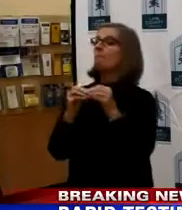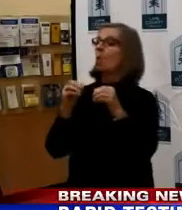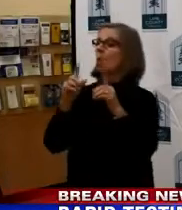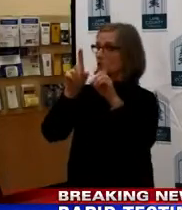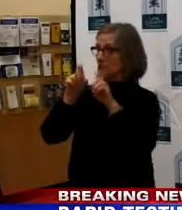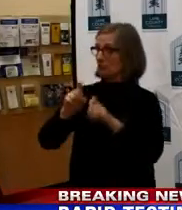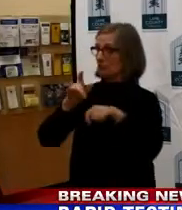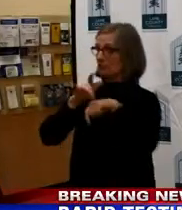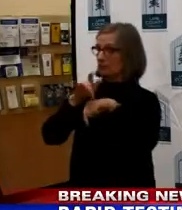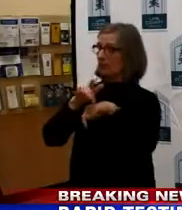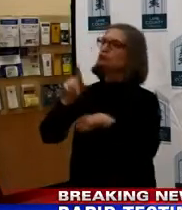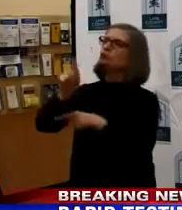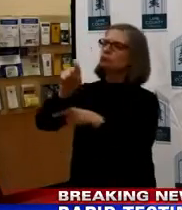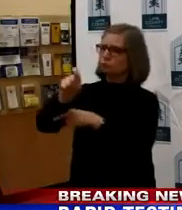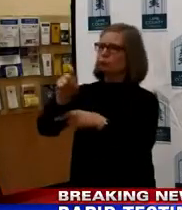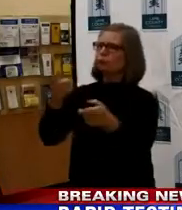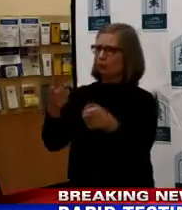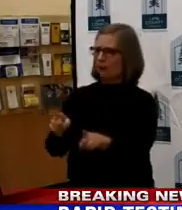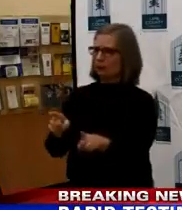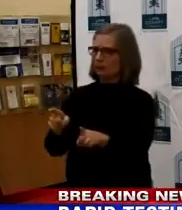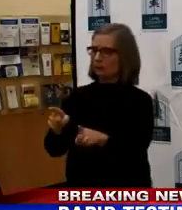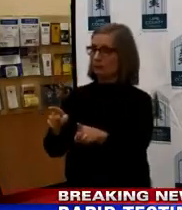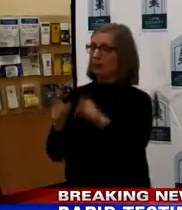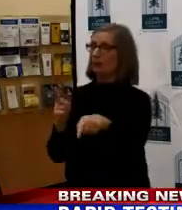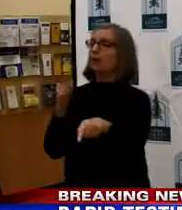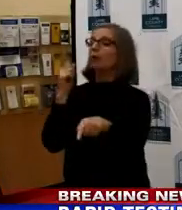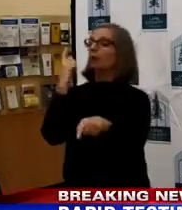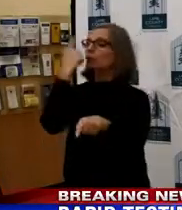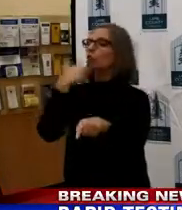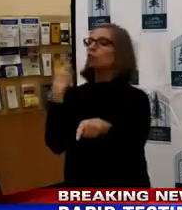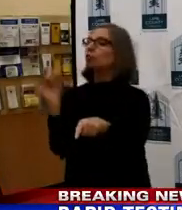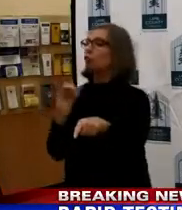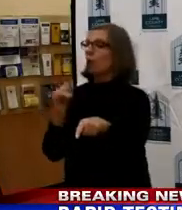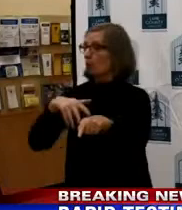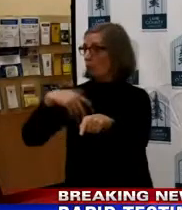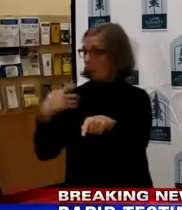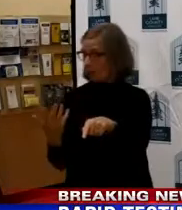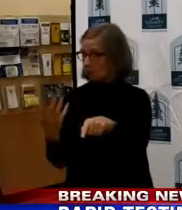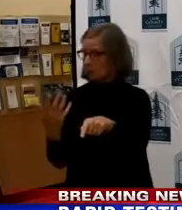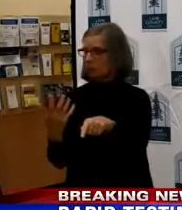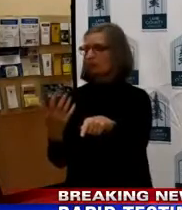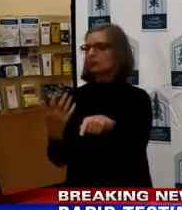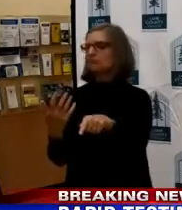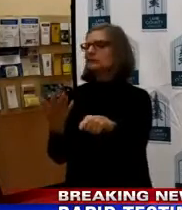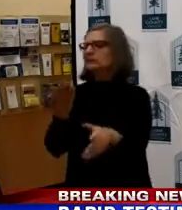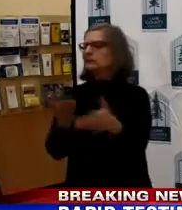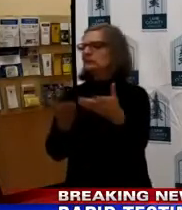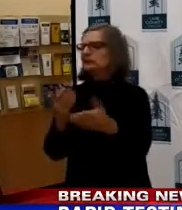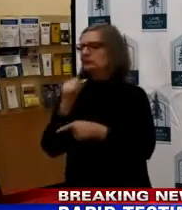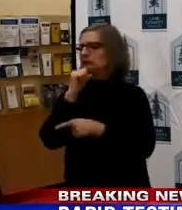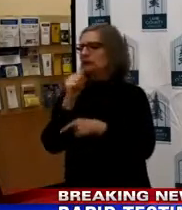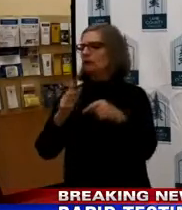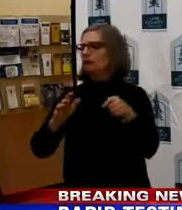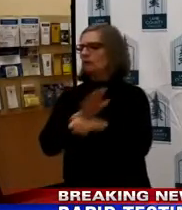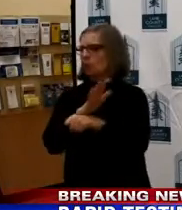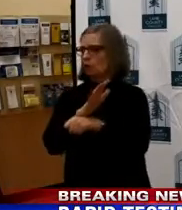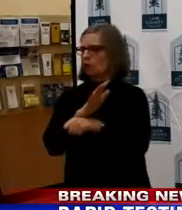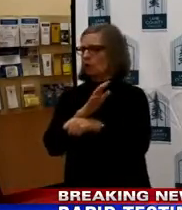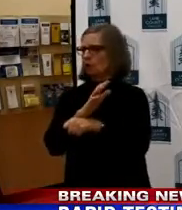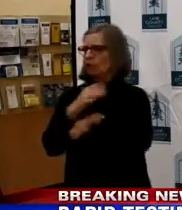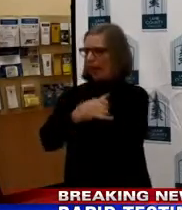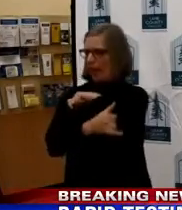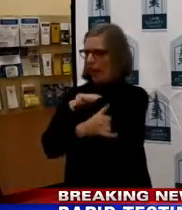happening. What that will look like is probably not the entire county being able, all 375,000 people being able to be